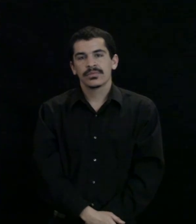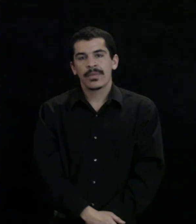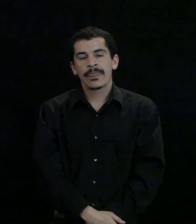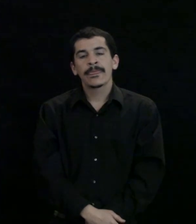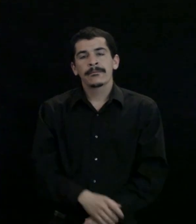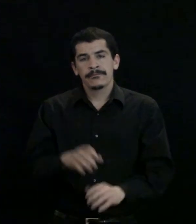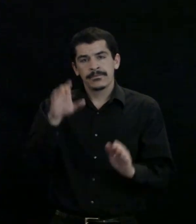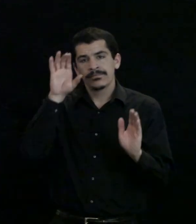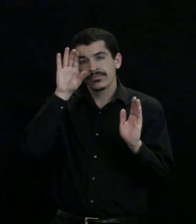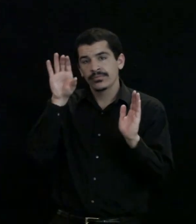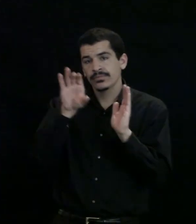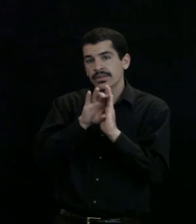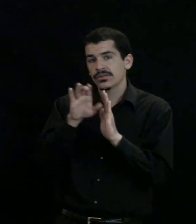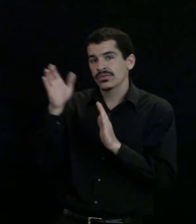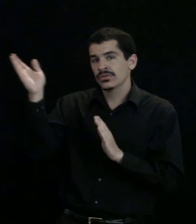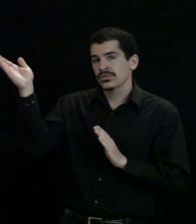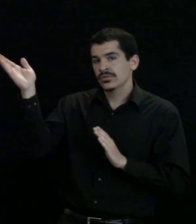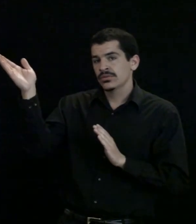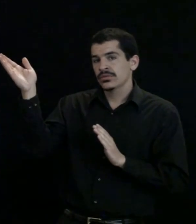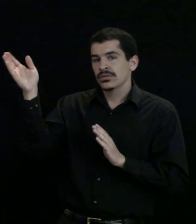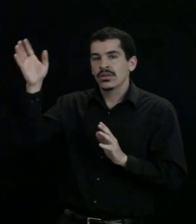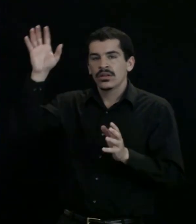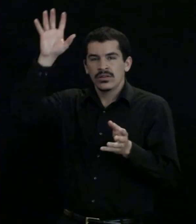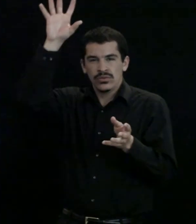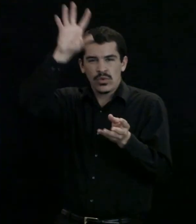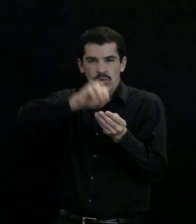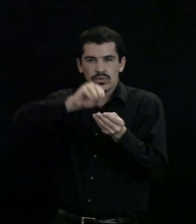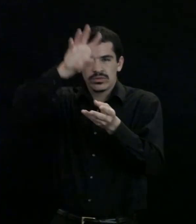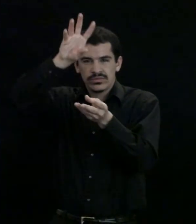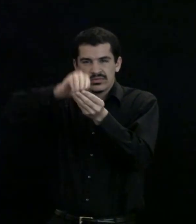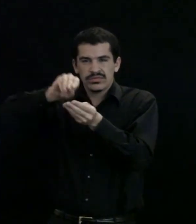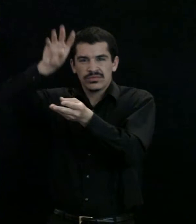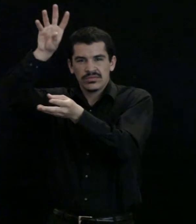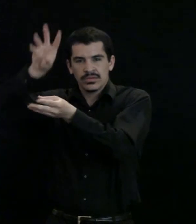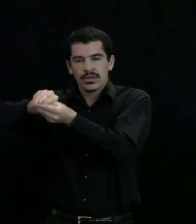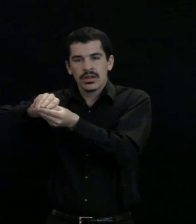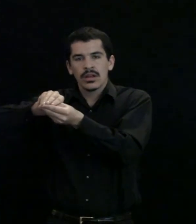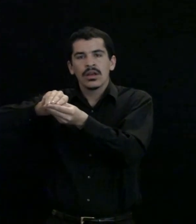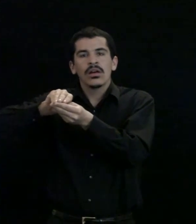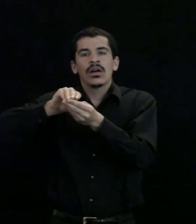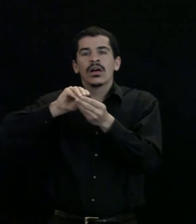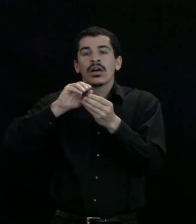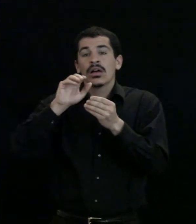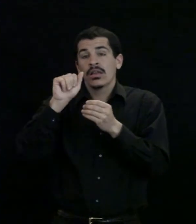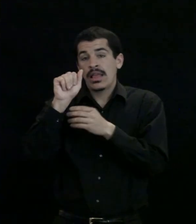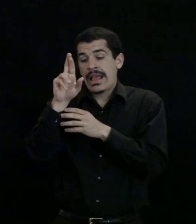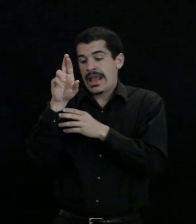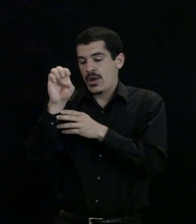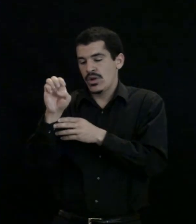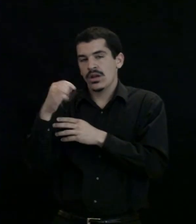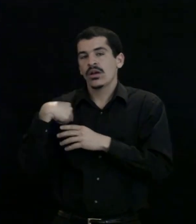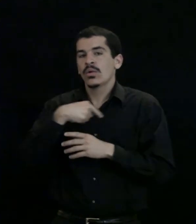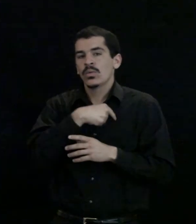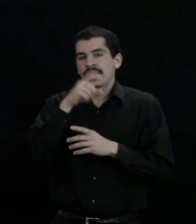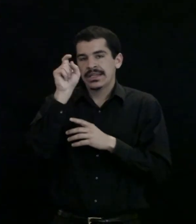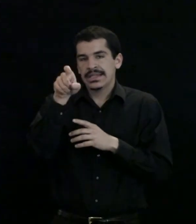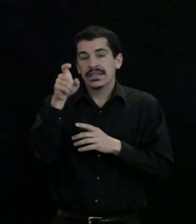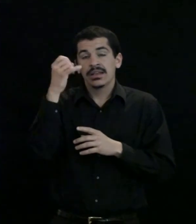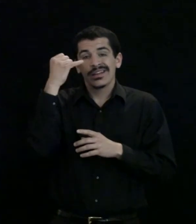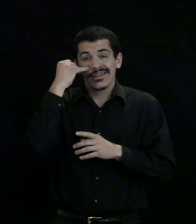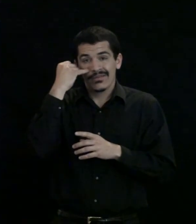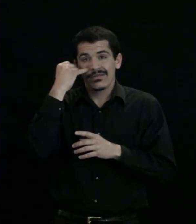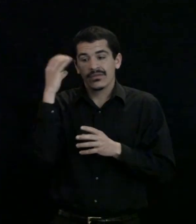This diagram totals all of the area that would be needed if all of